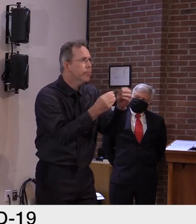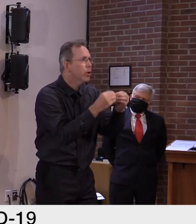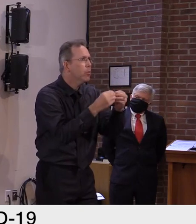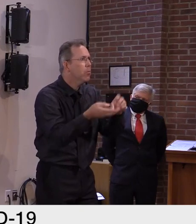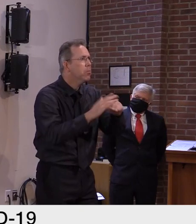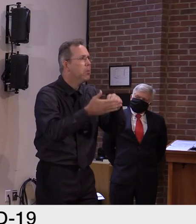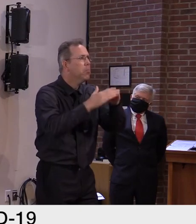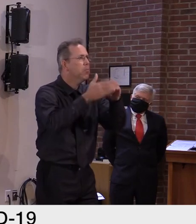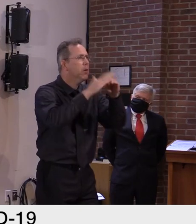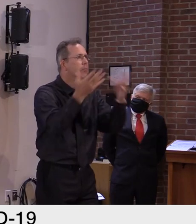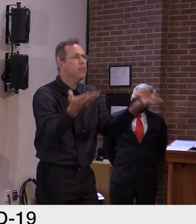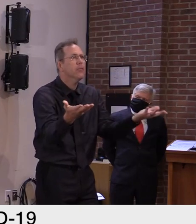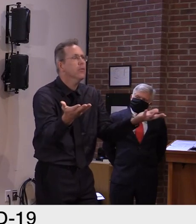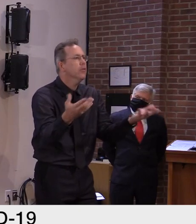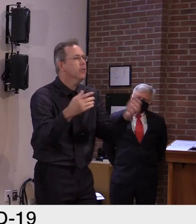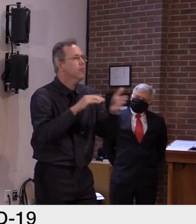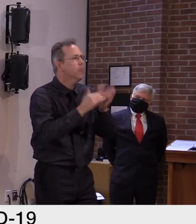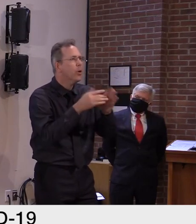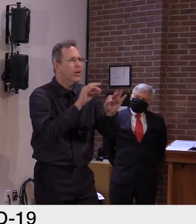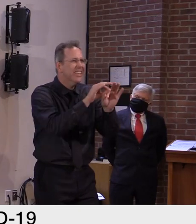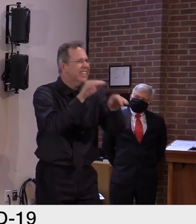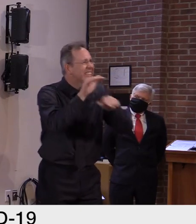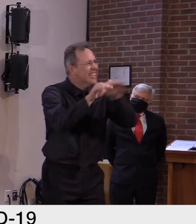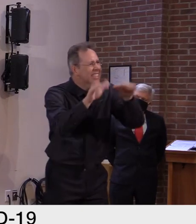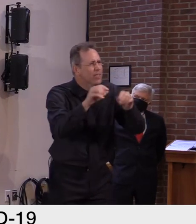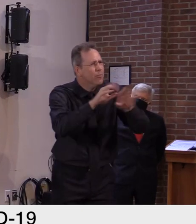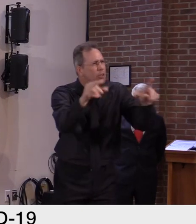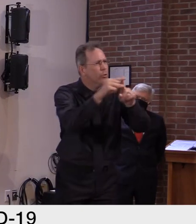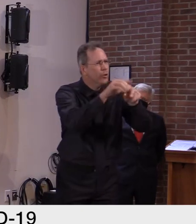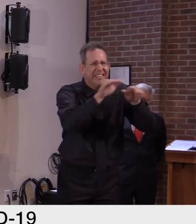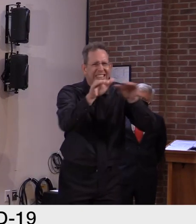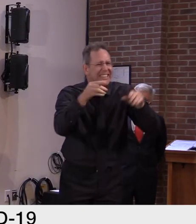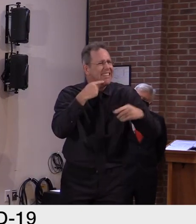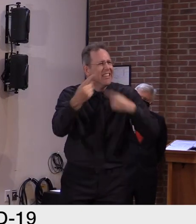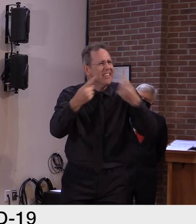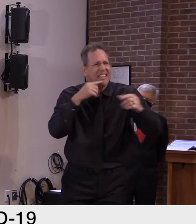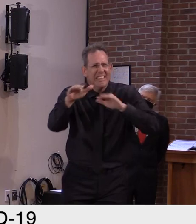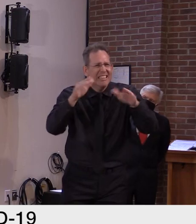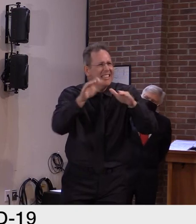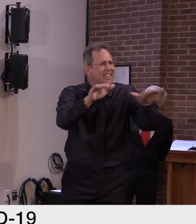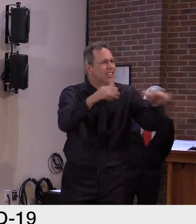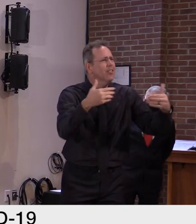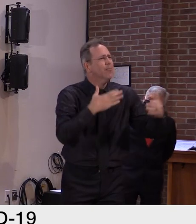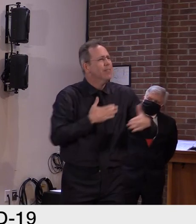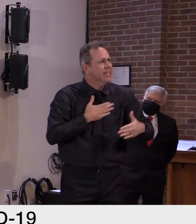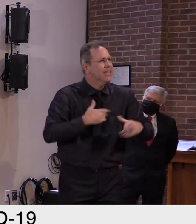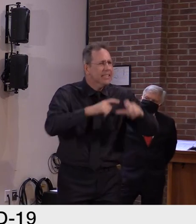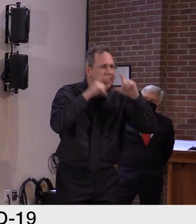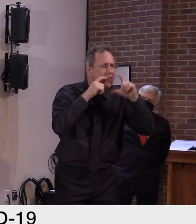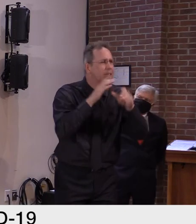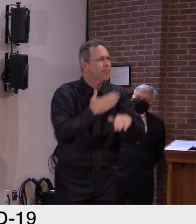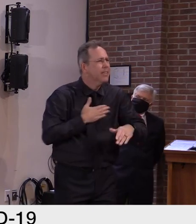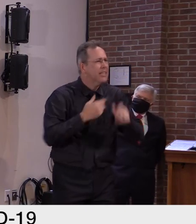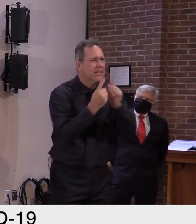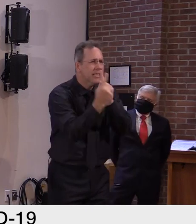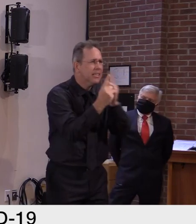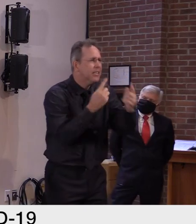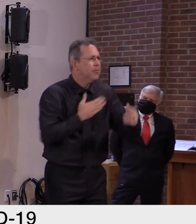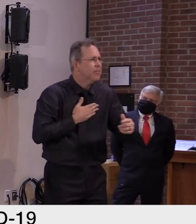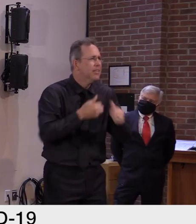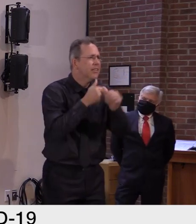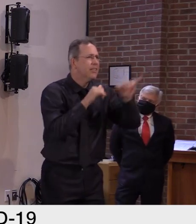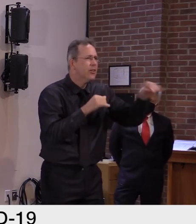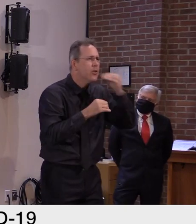the message out, you know, kind of suck it up for a while, dig deep, we'll get through this. But